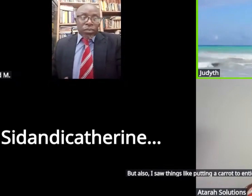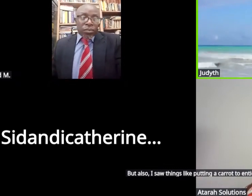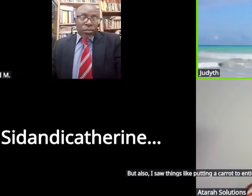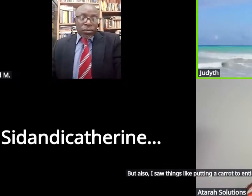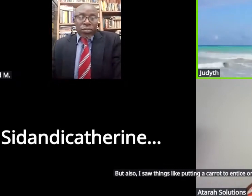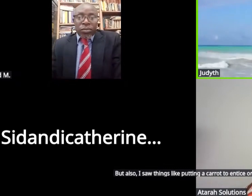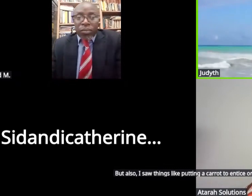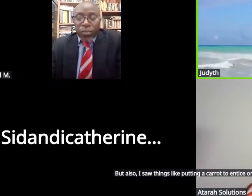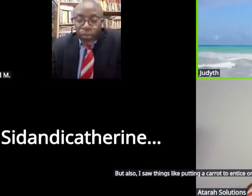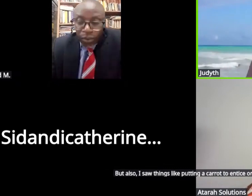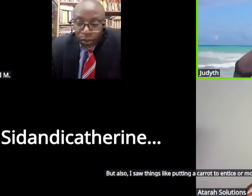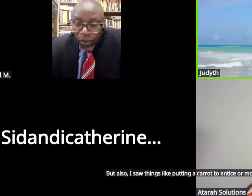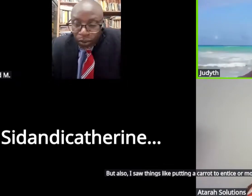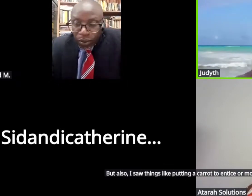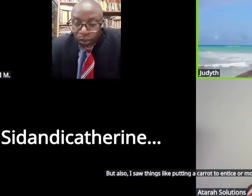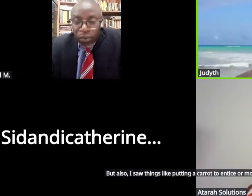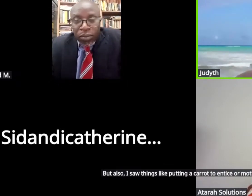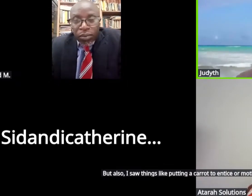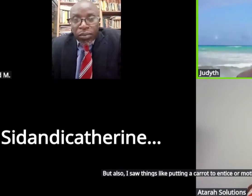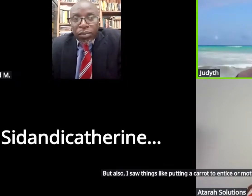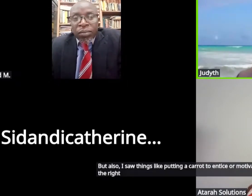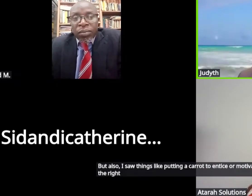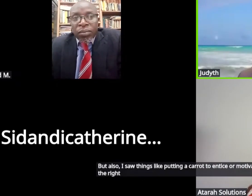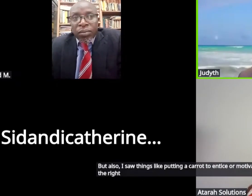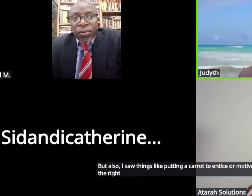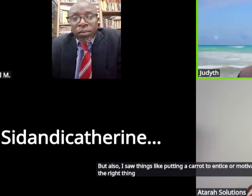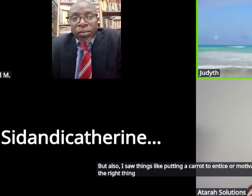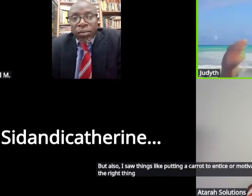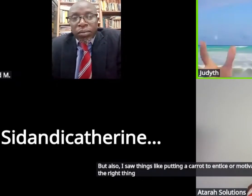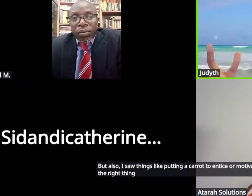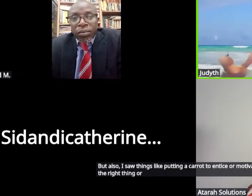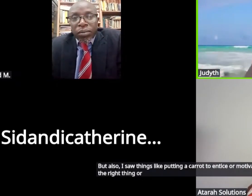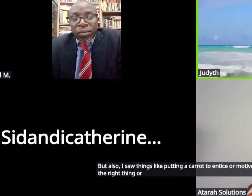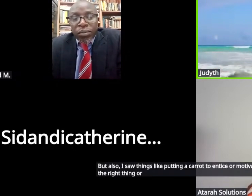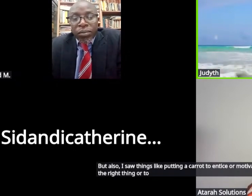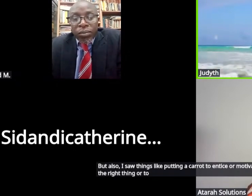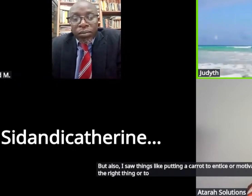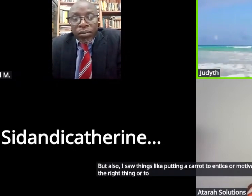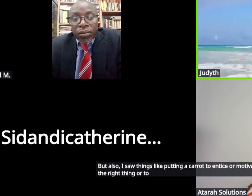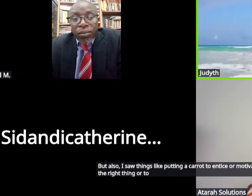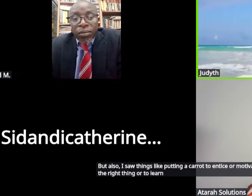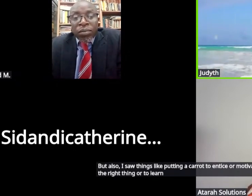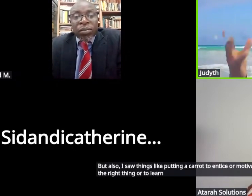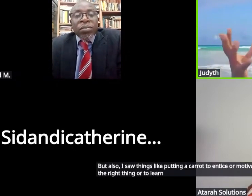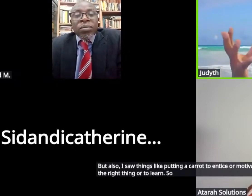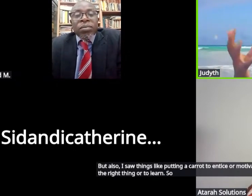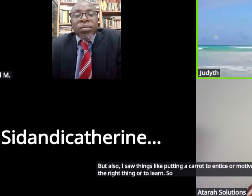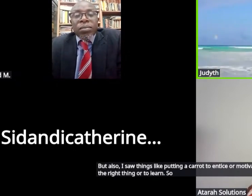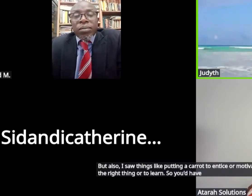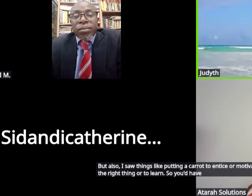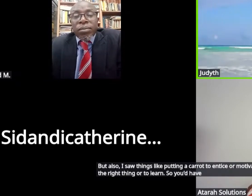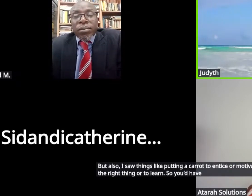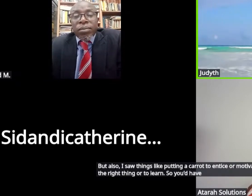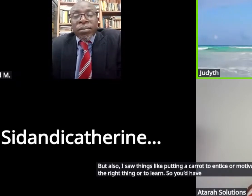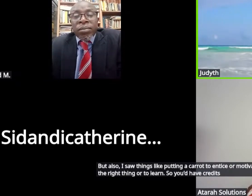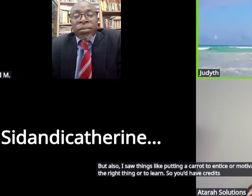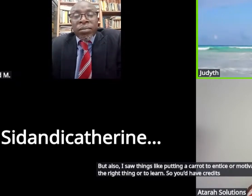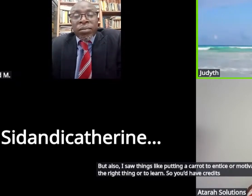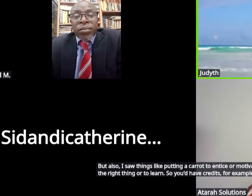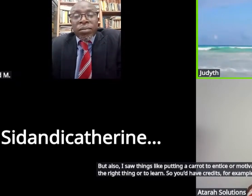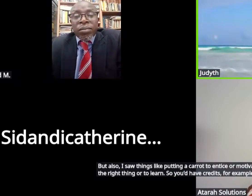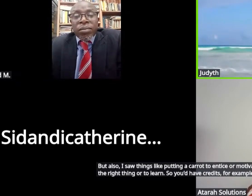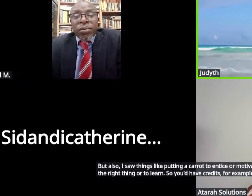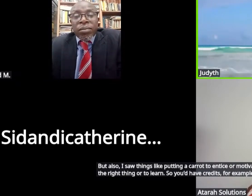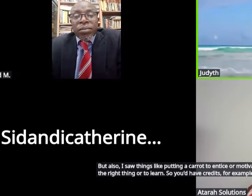people to do the right thing or to learn. So you'd have credits, for example,